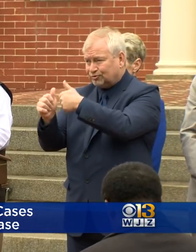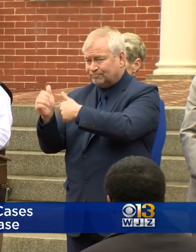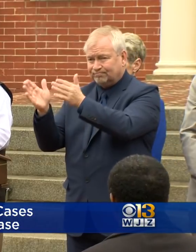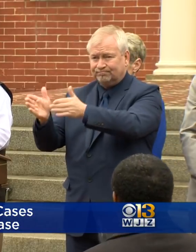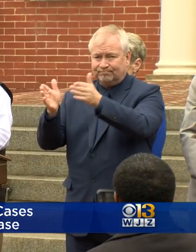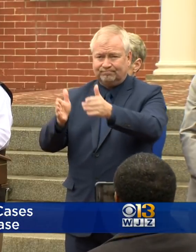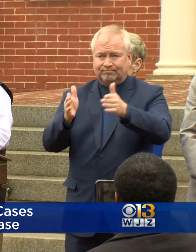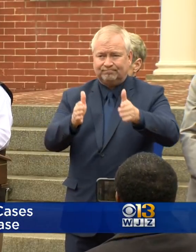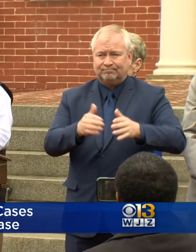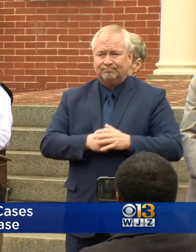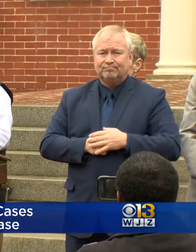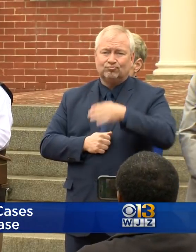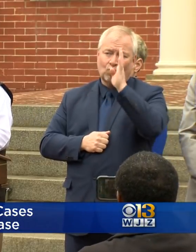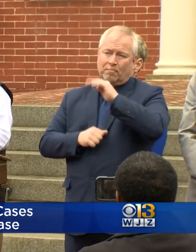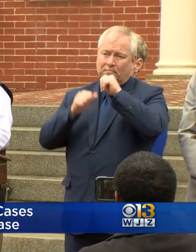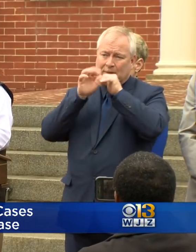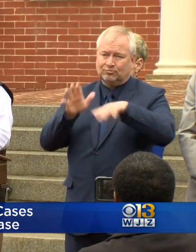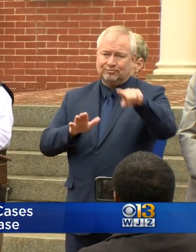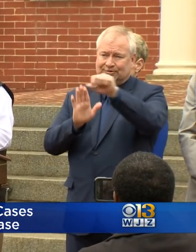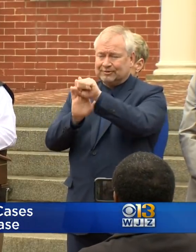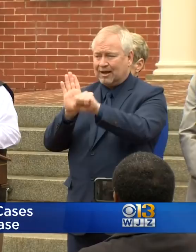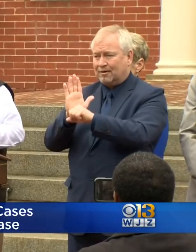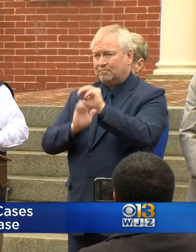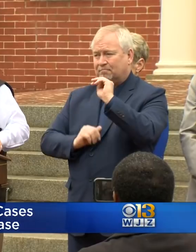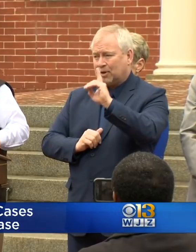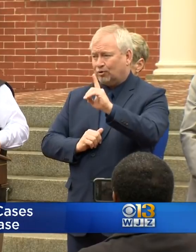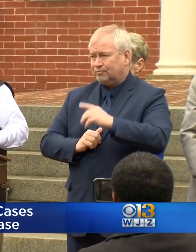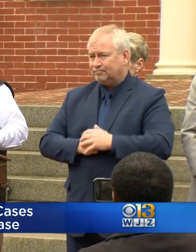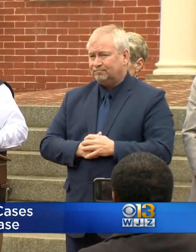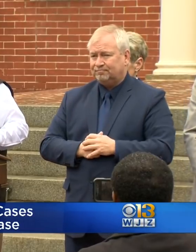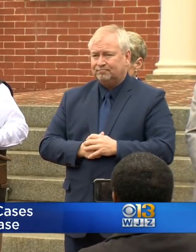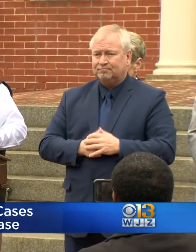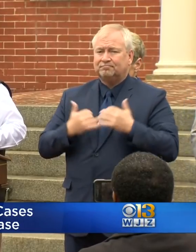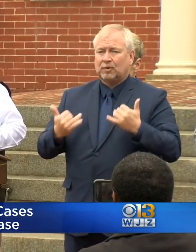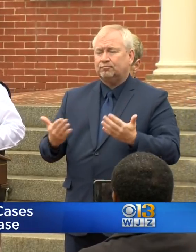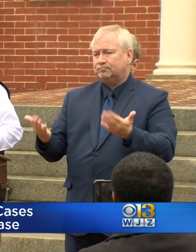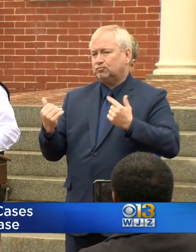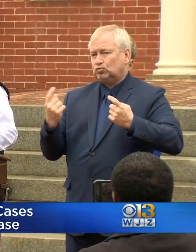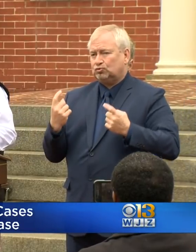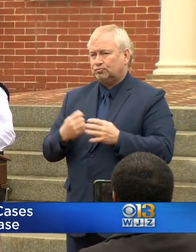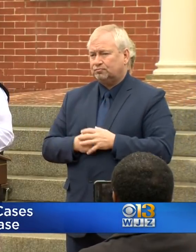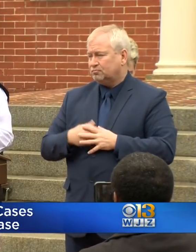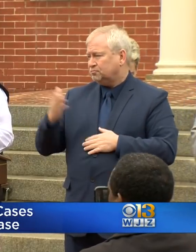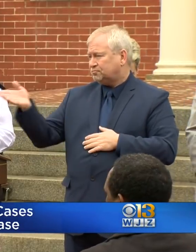May God bless the great state of Maryland. With that, I'll take some questions.